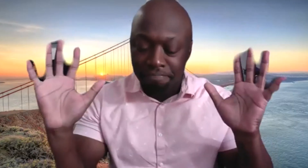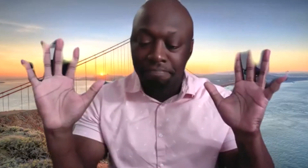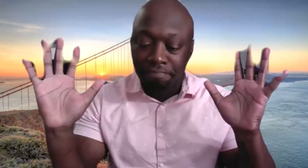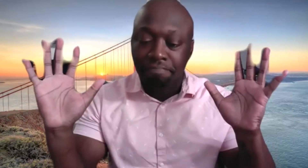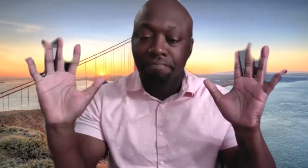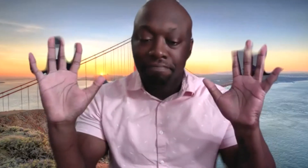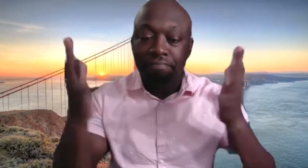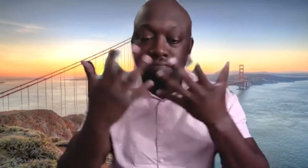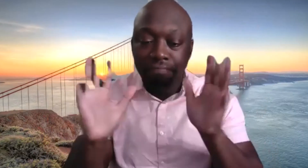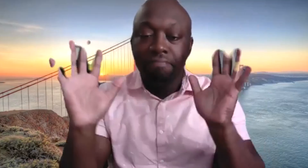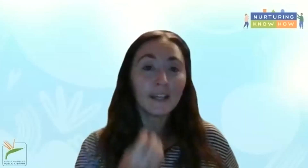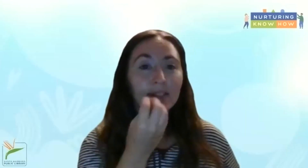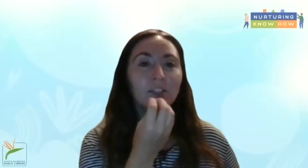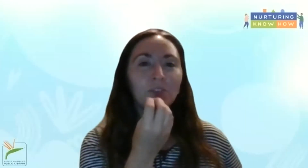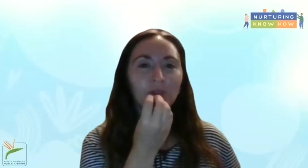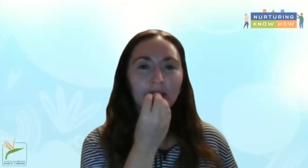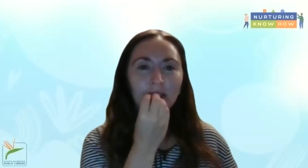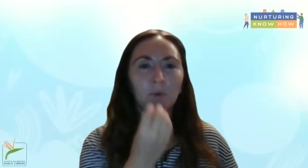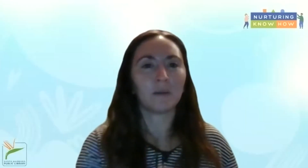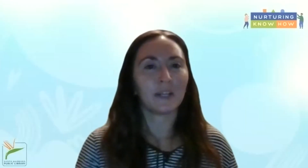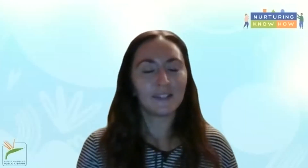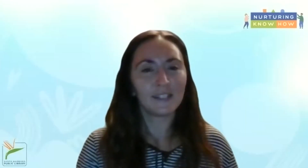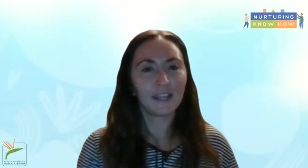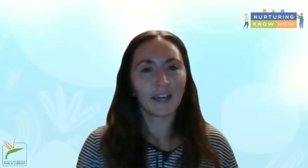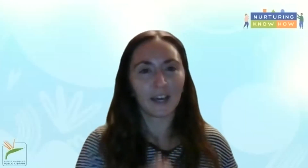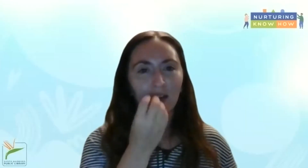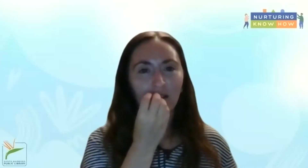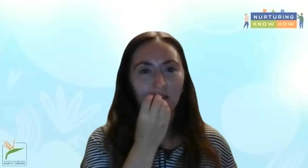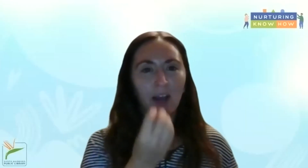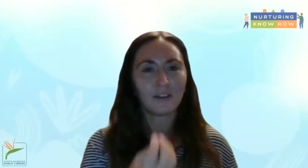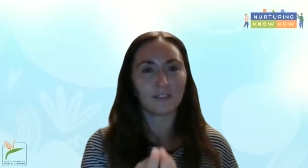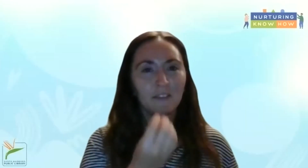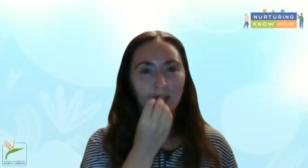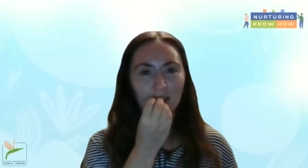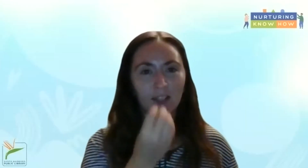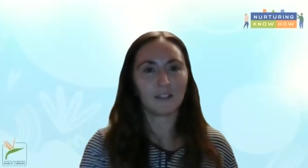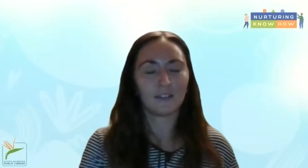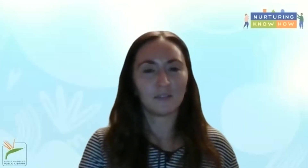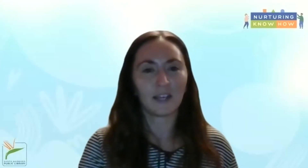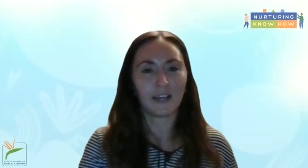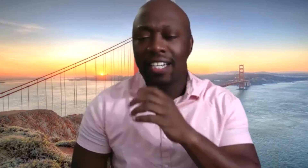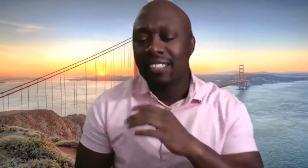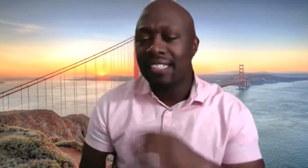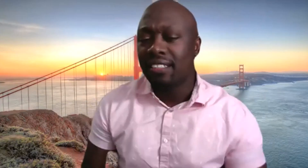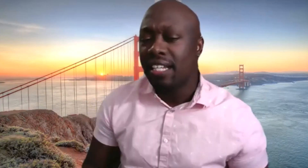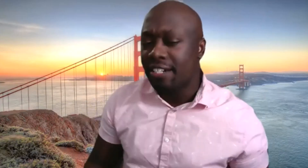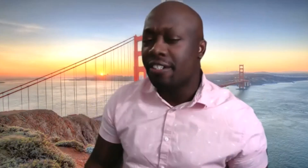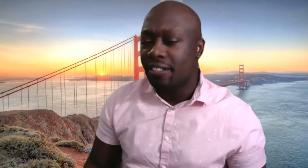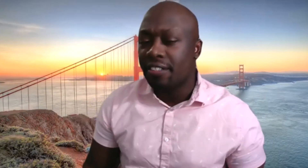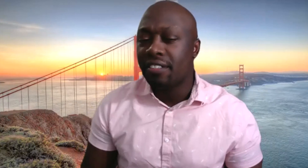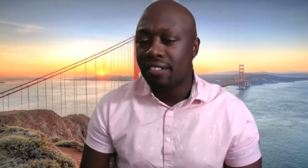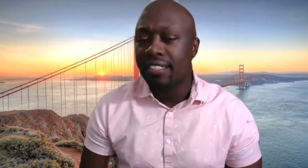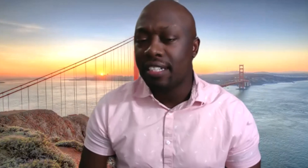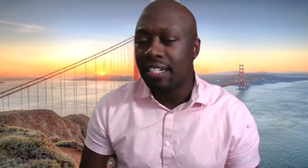all done. I did not see you do the eat one, but I see that around a lot, the eating sign. So that's